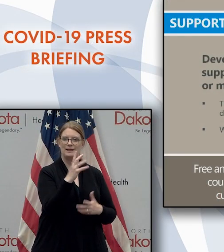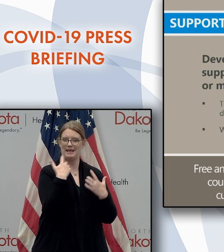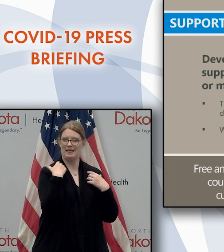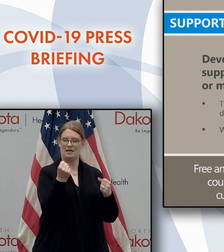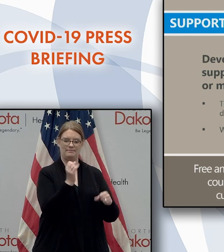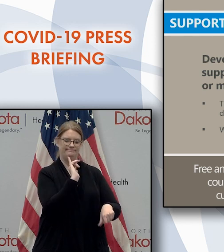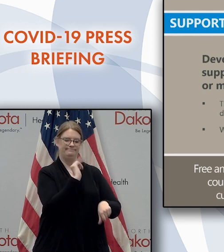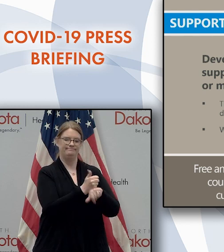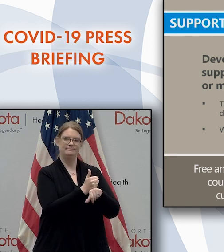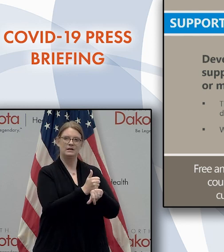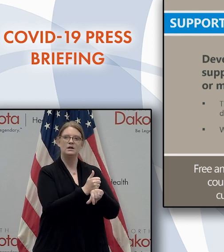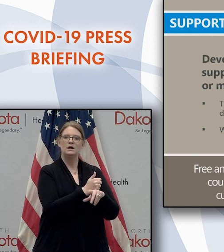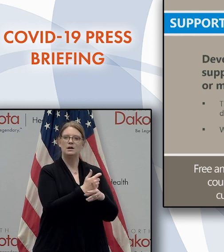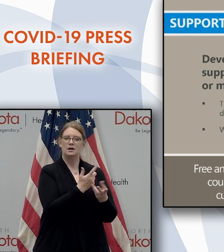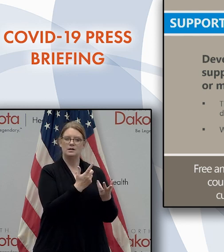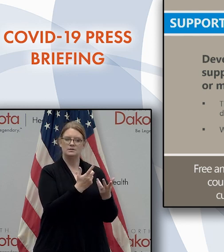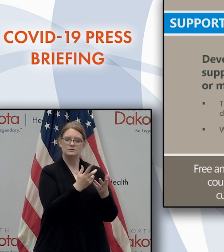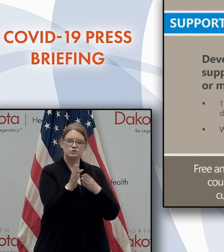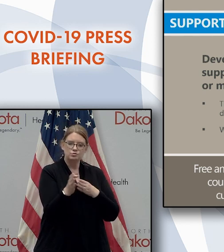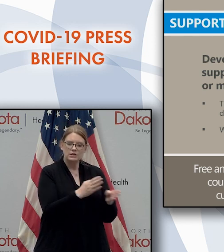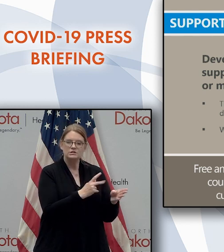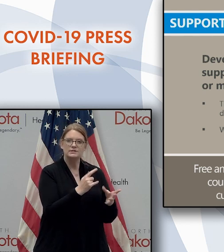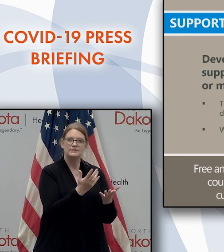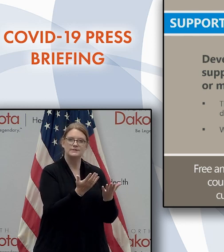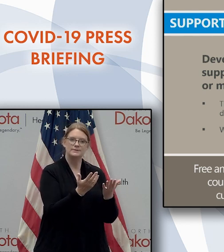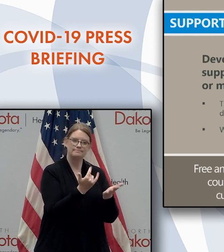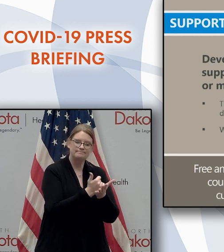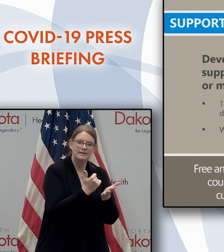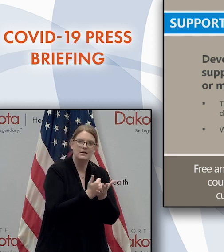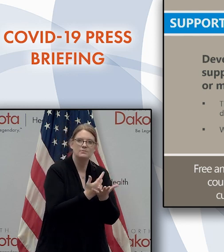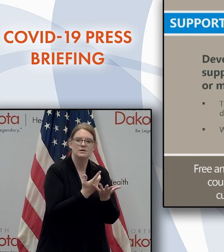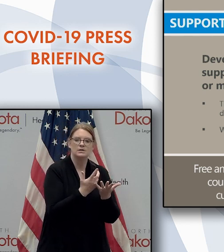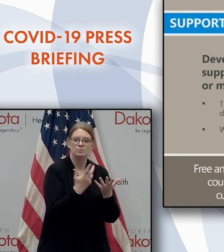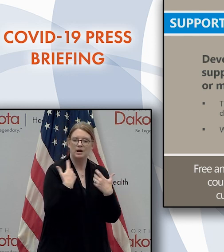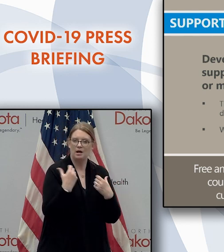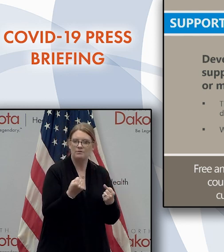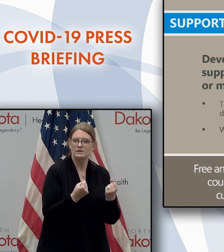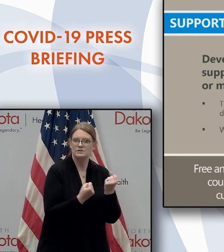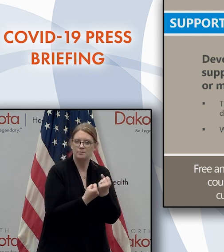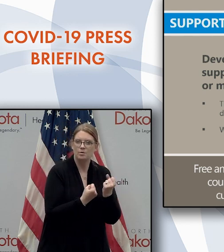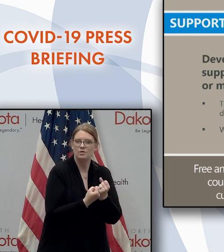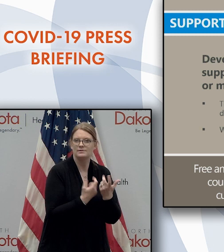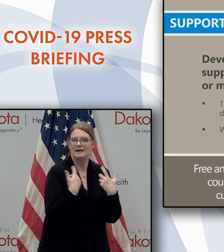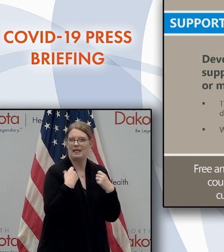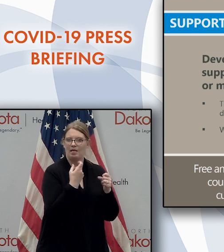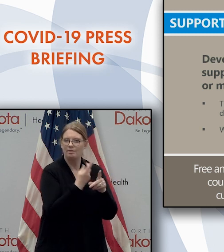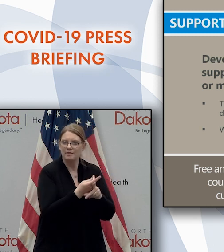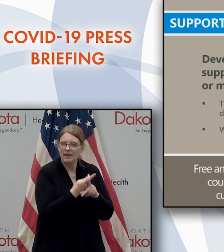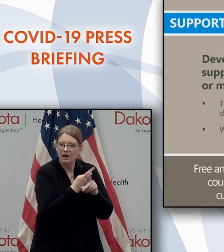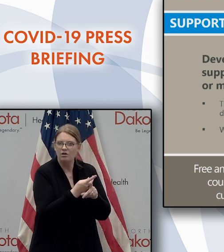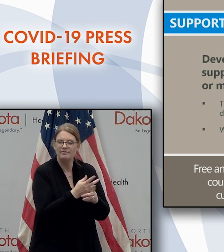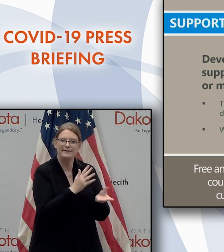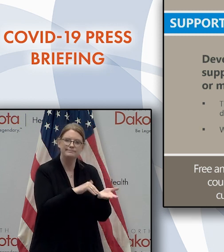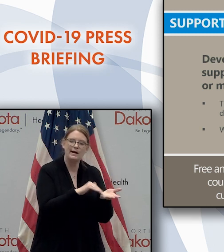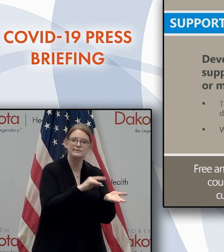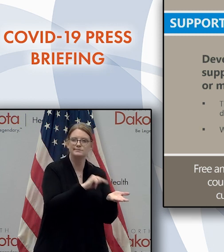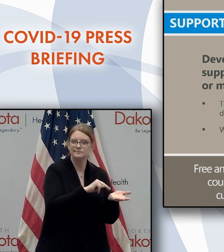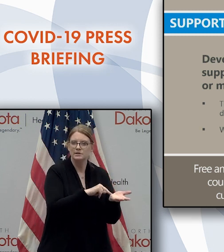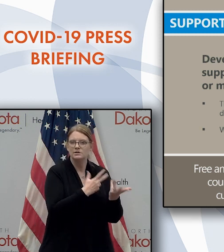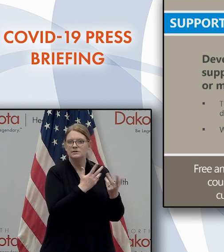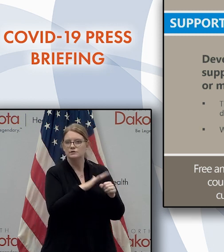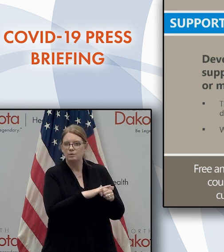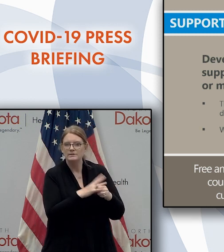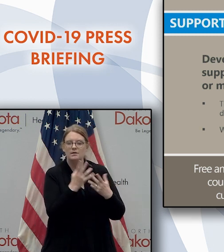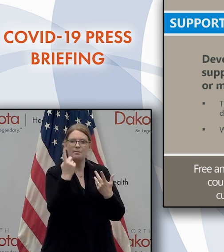a comprehensive strategy to engage, treat, and provide recovery support to healthcare practitioners addressing the stress or mental issues